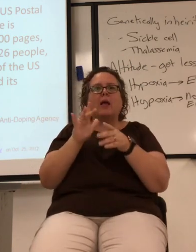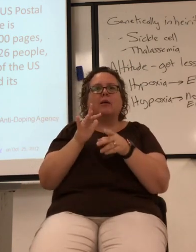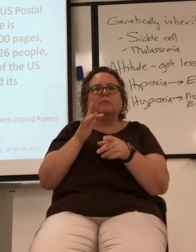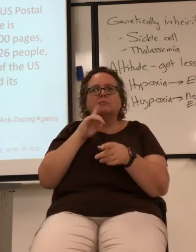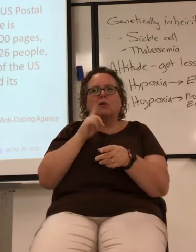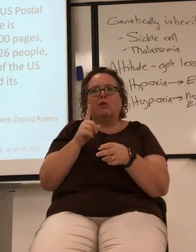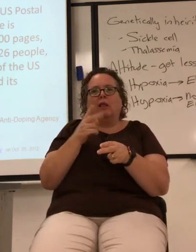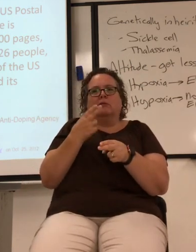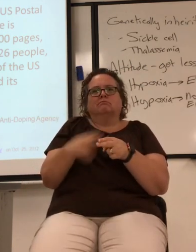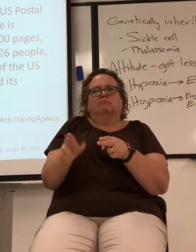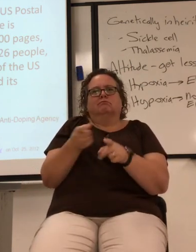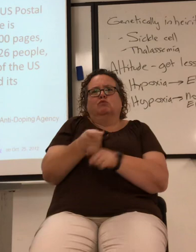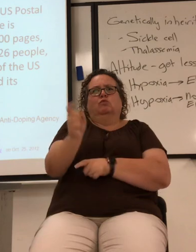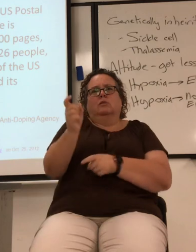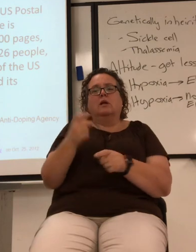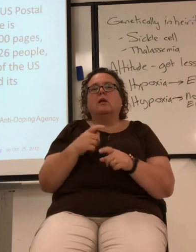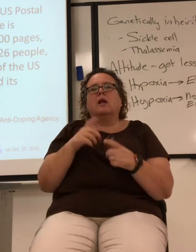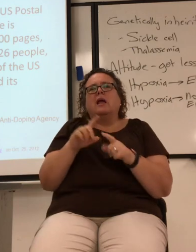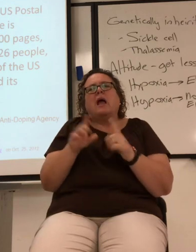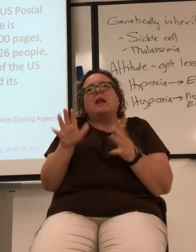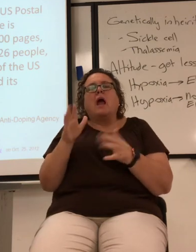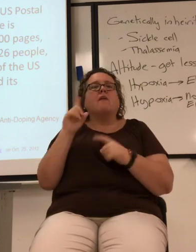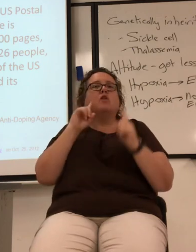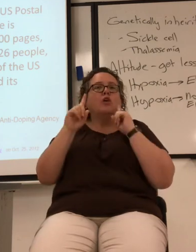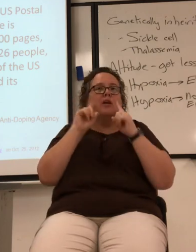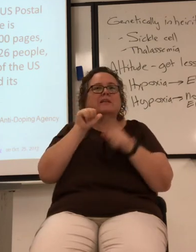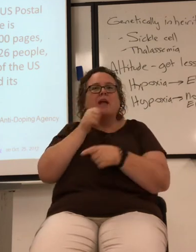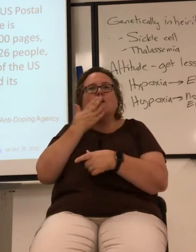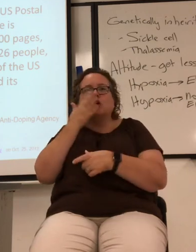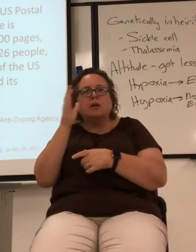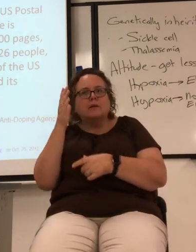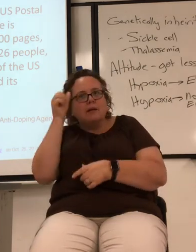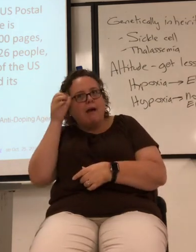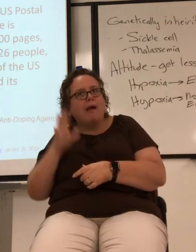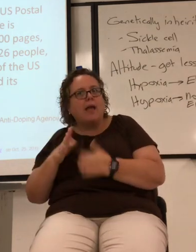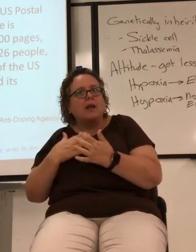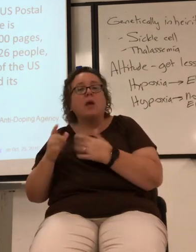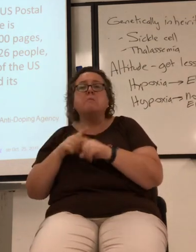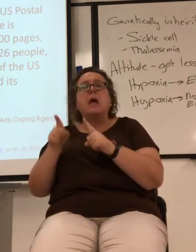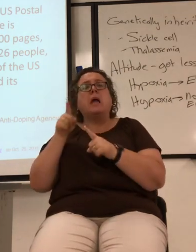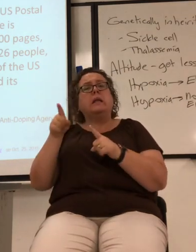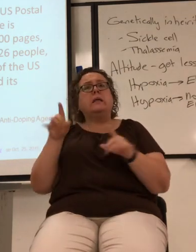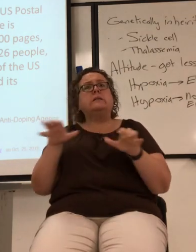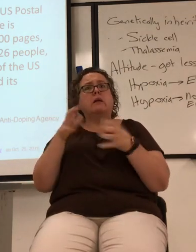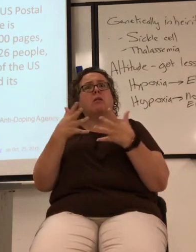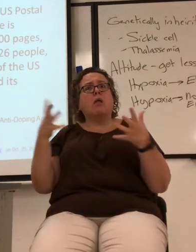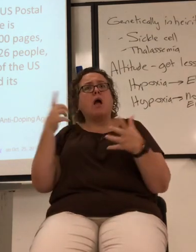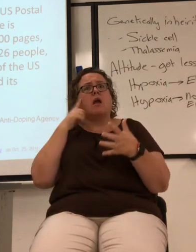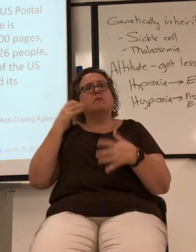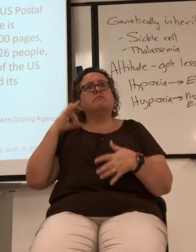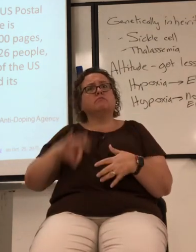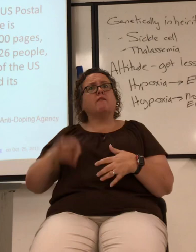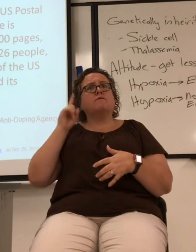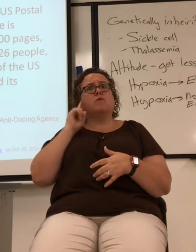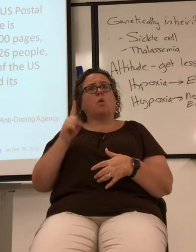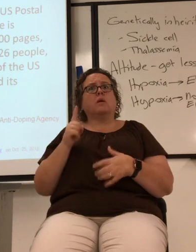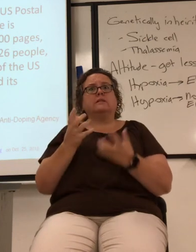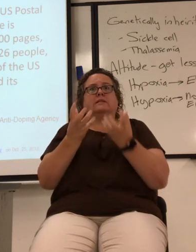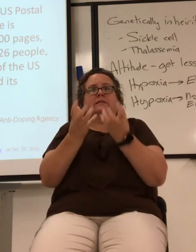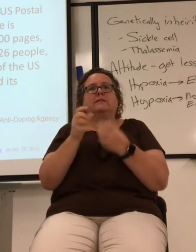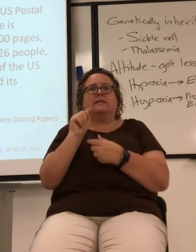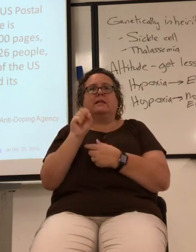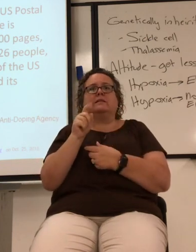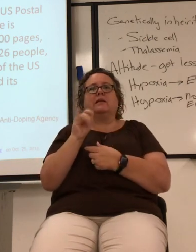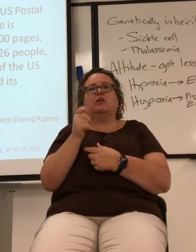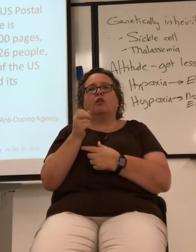heard anecdotally he's not a really good guy anyways, but he did a lot for testicular cancer research. But you can read the report. I'm